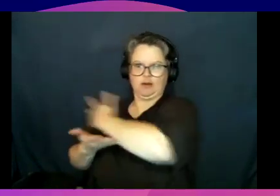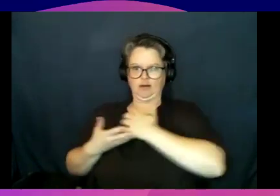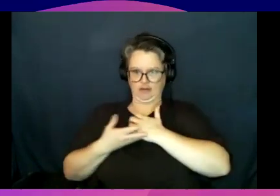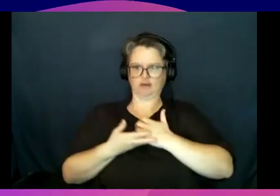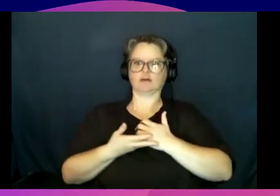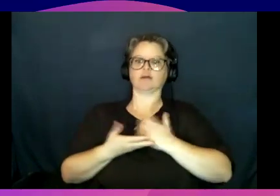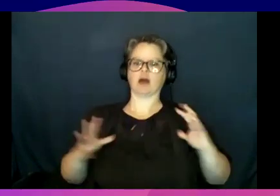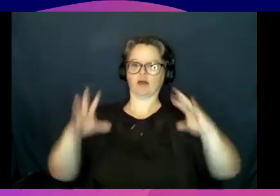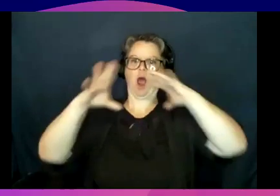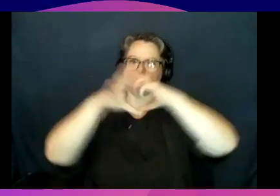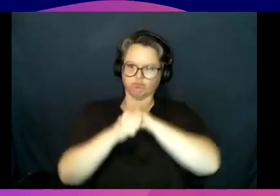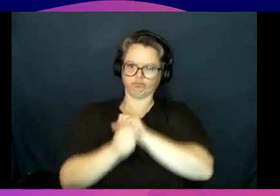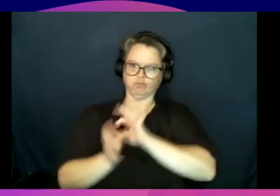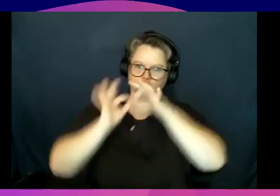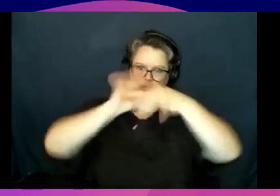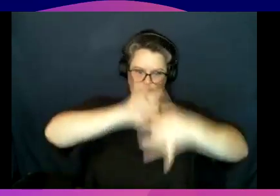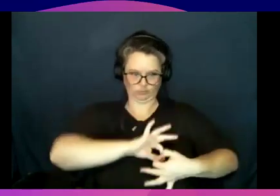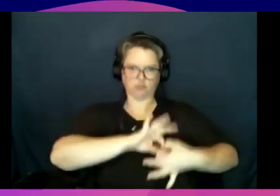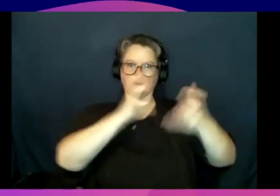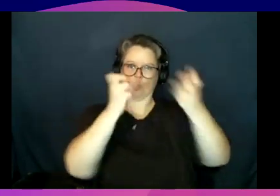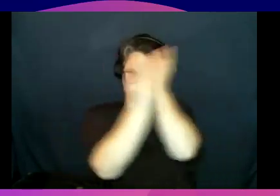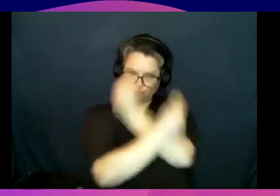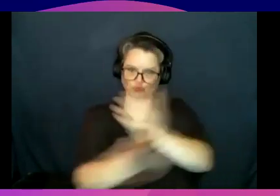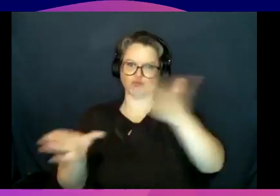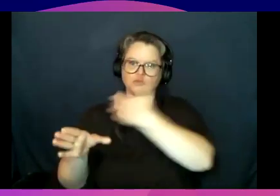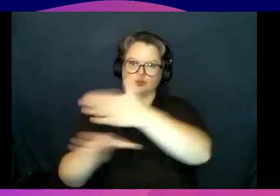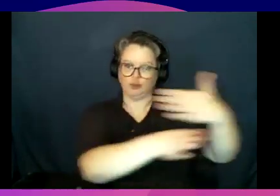in isolation during the pandemic lockdown.